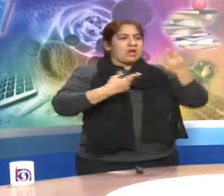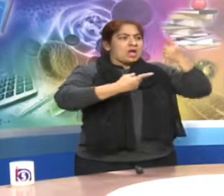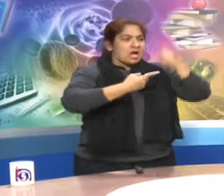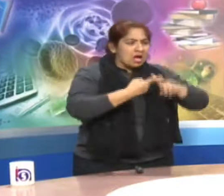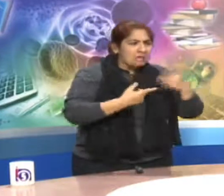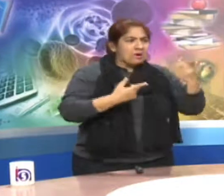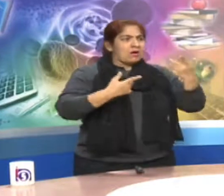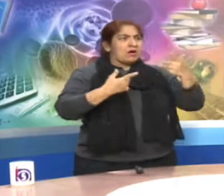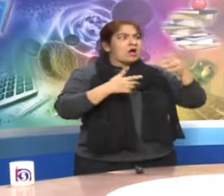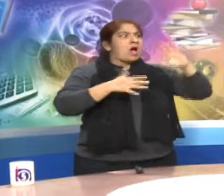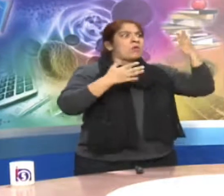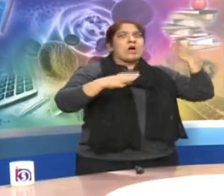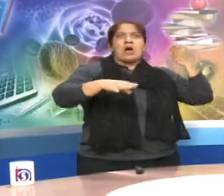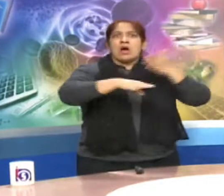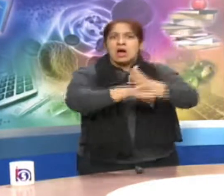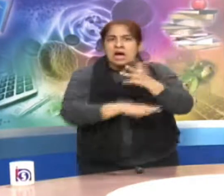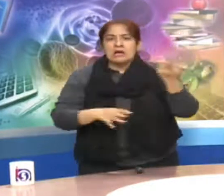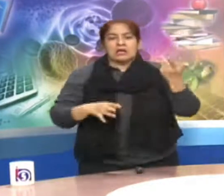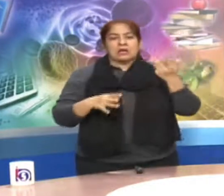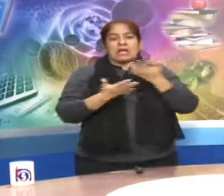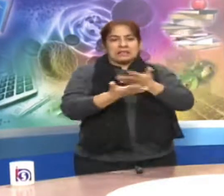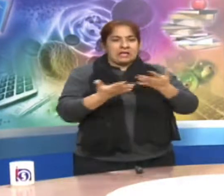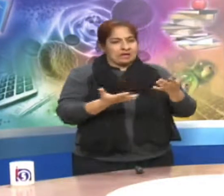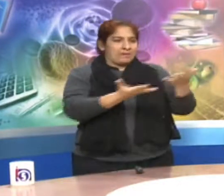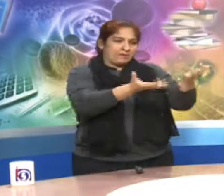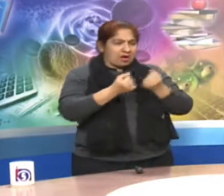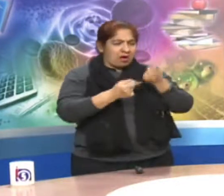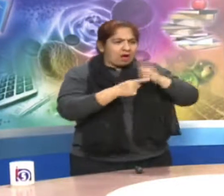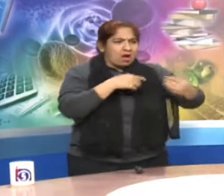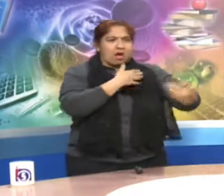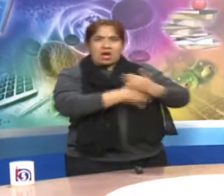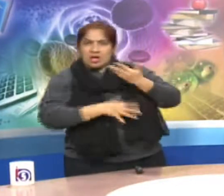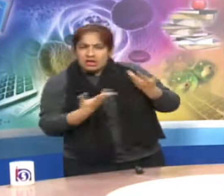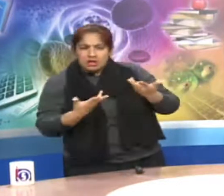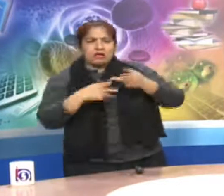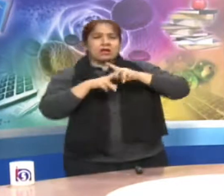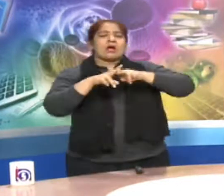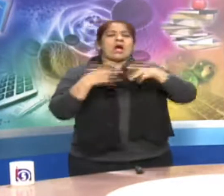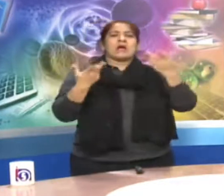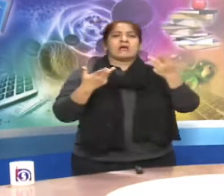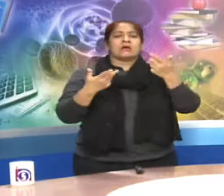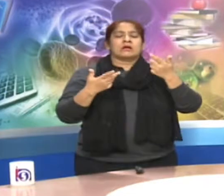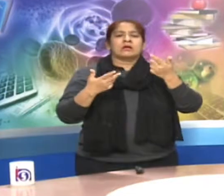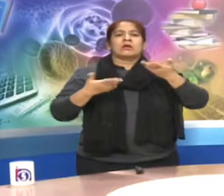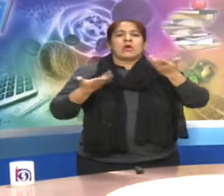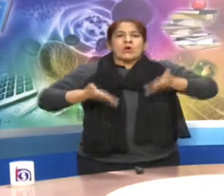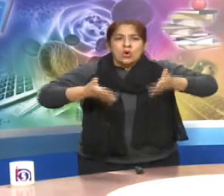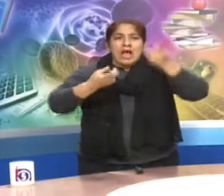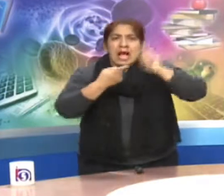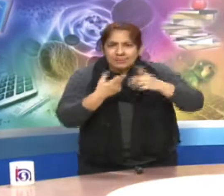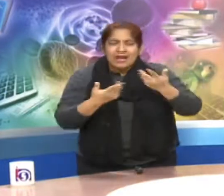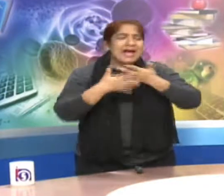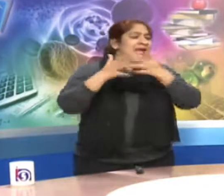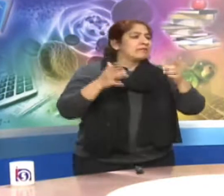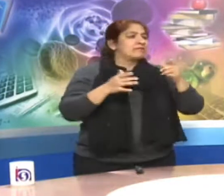For example, if there is an emergency, something happens, an accident or anything, there's